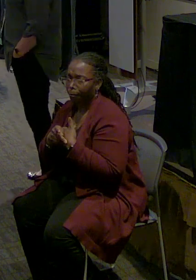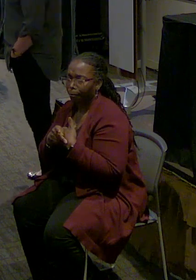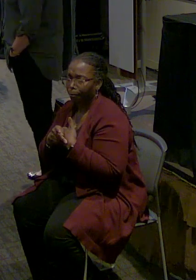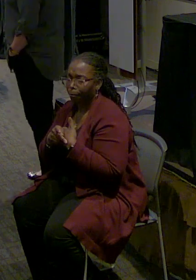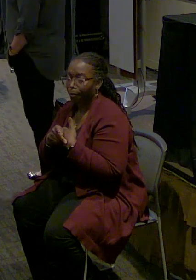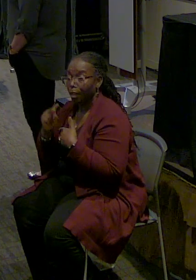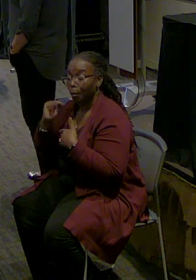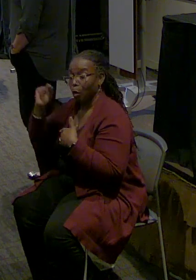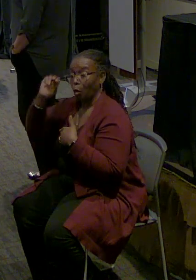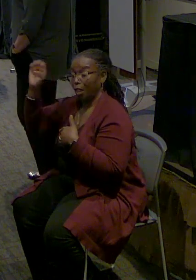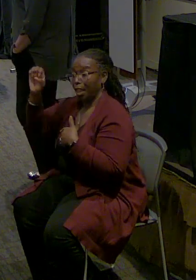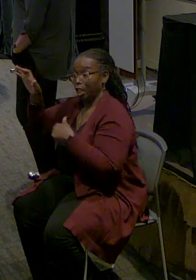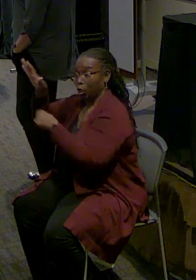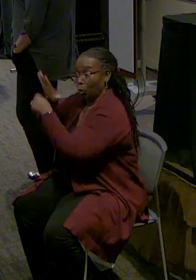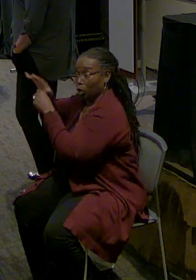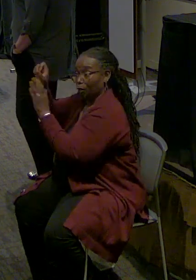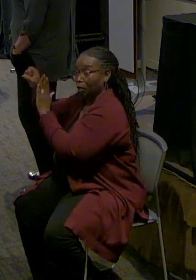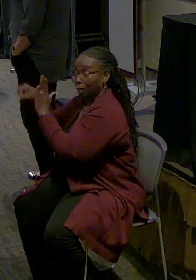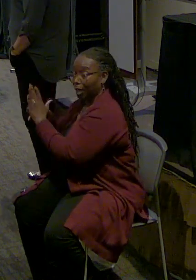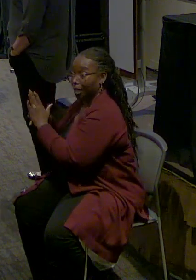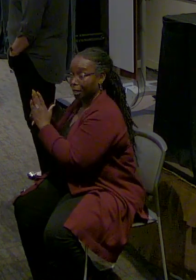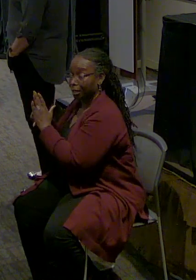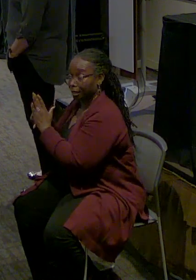but the Northeast region of our state,